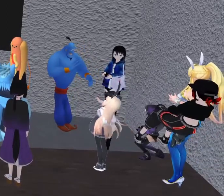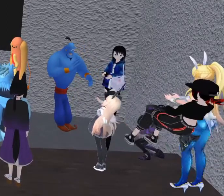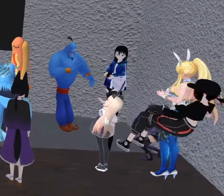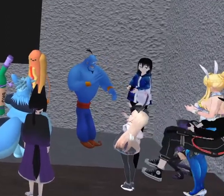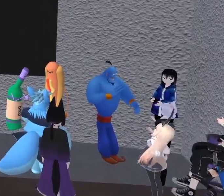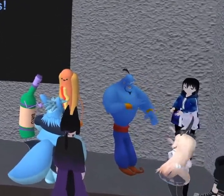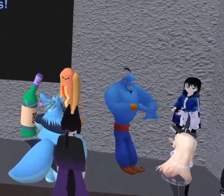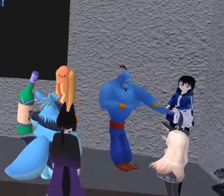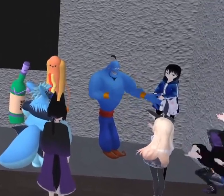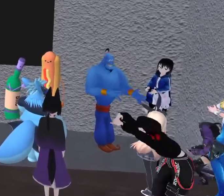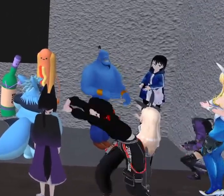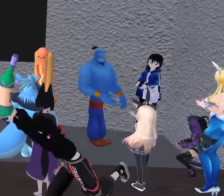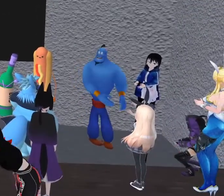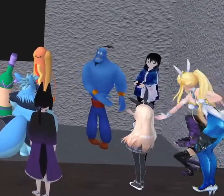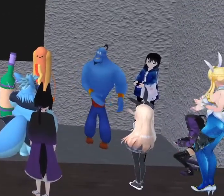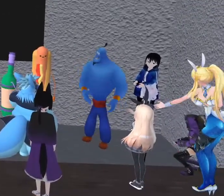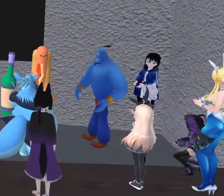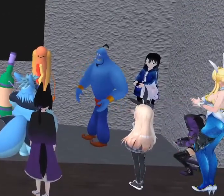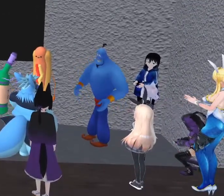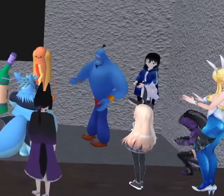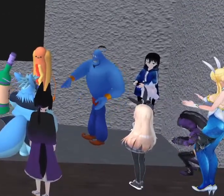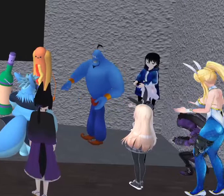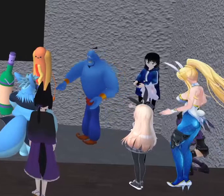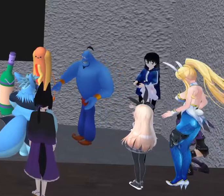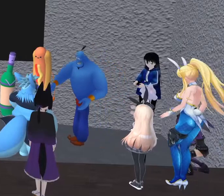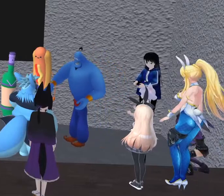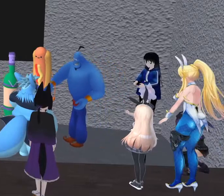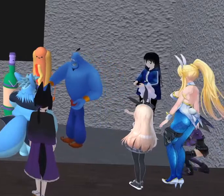the birthday party? Where's the birthday nice. girl? Yeah.